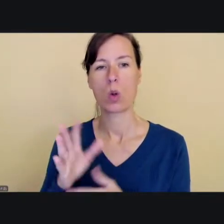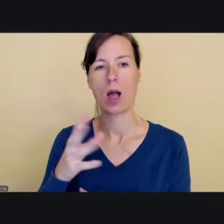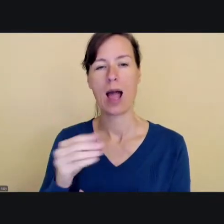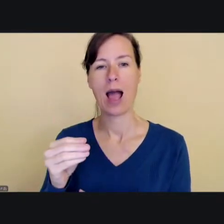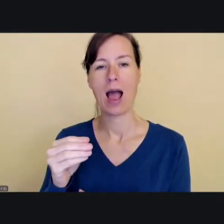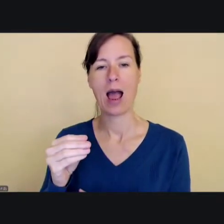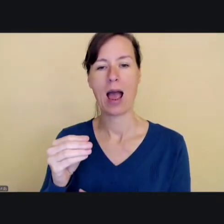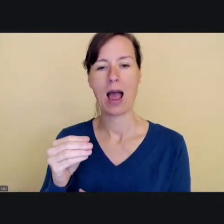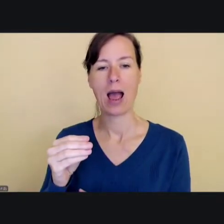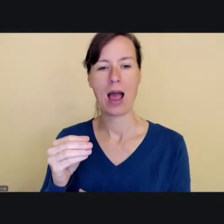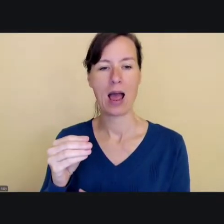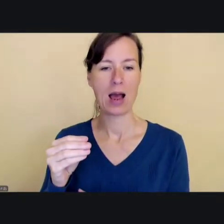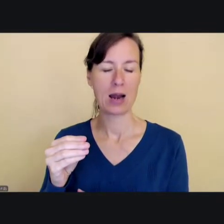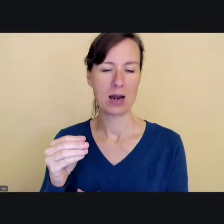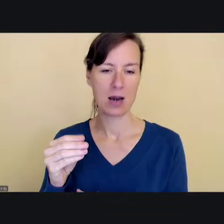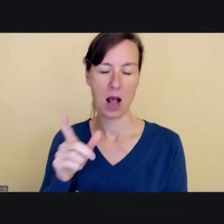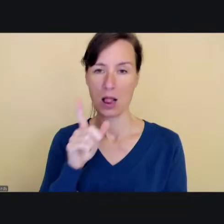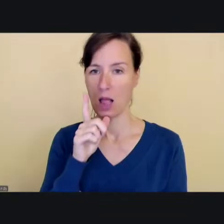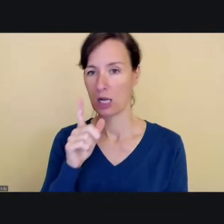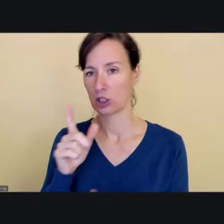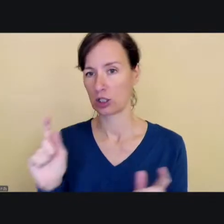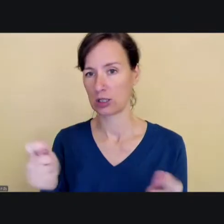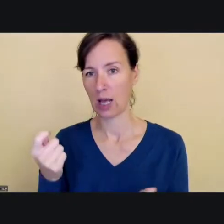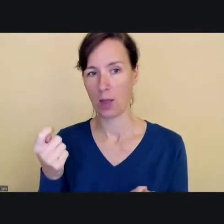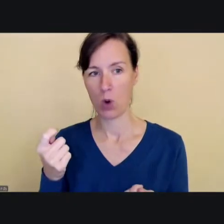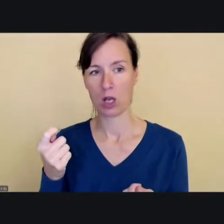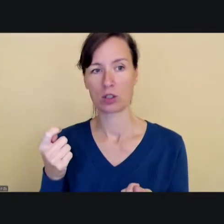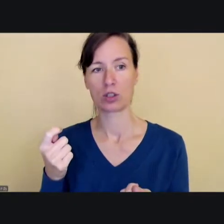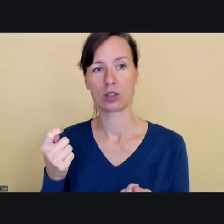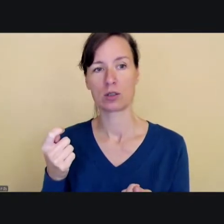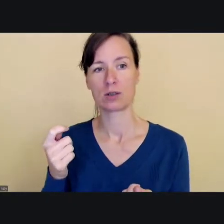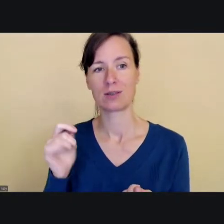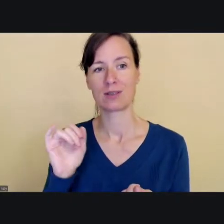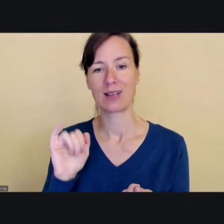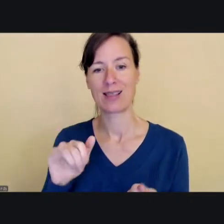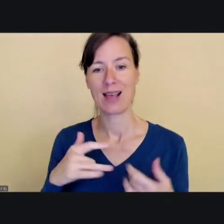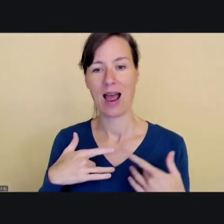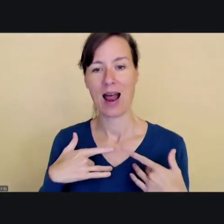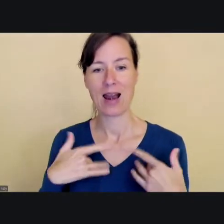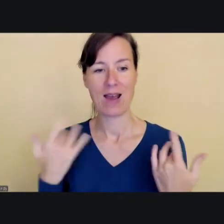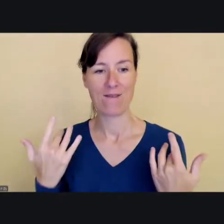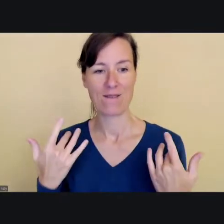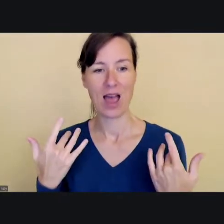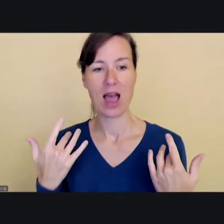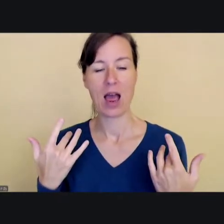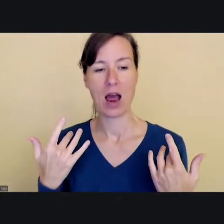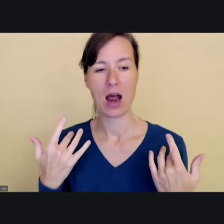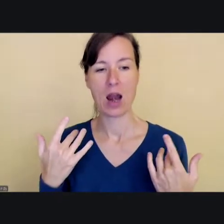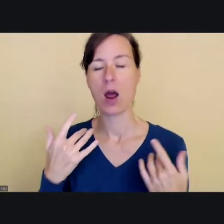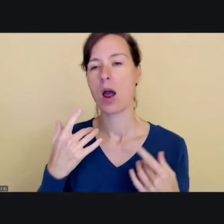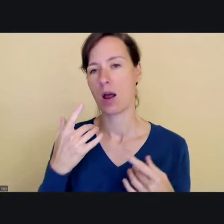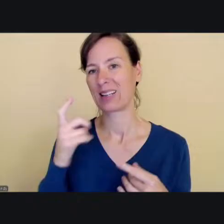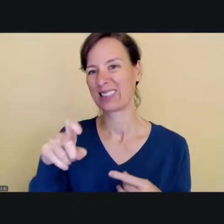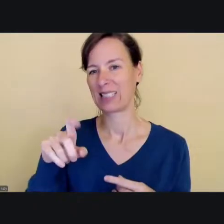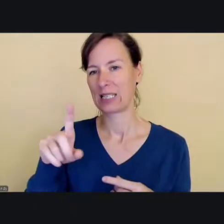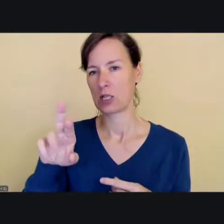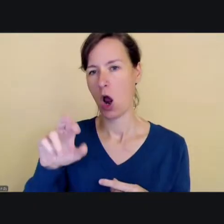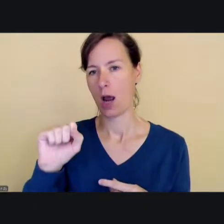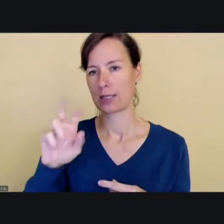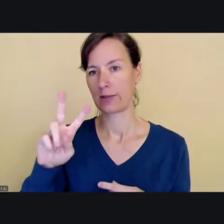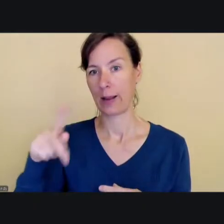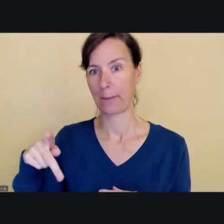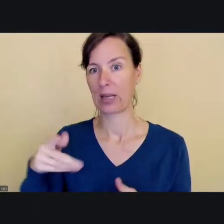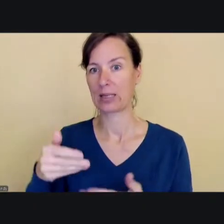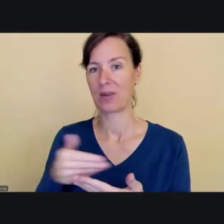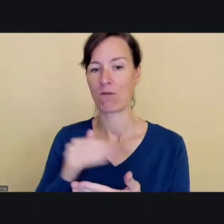celebration. However, that event was calling for RSVPs prior to Sunday's date. So, but please feel free